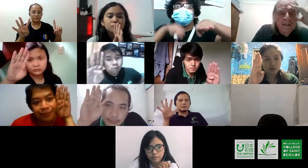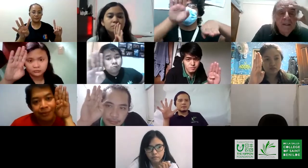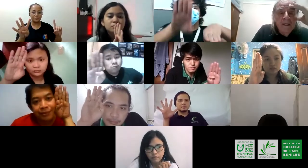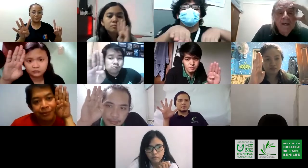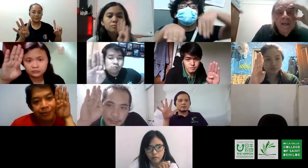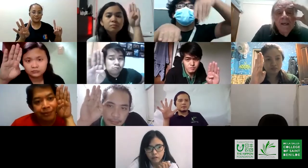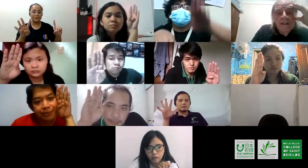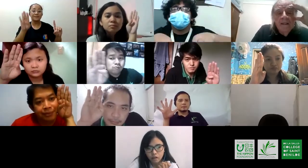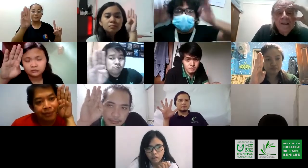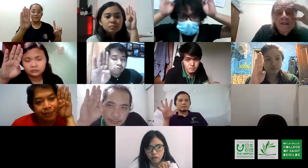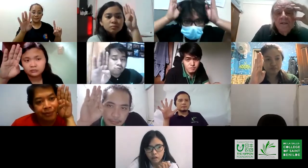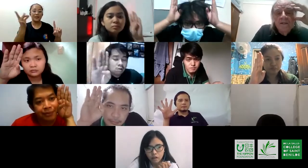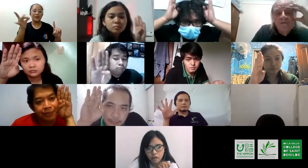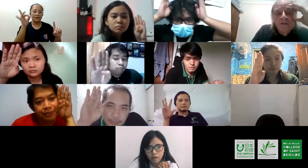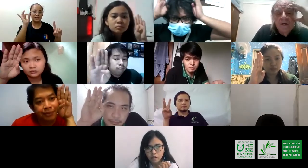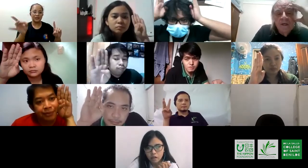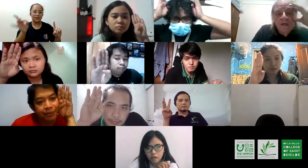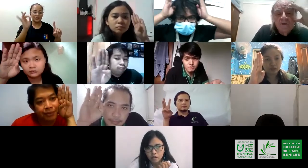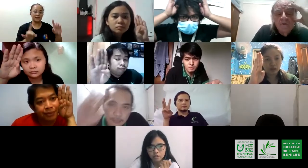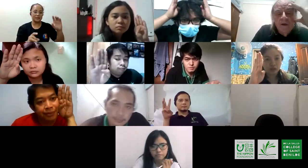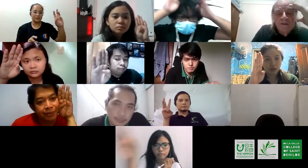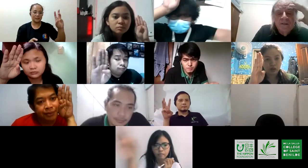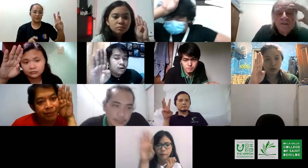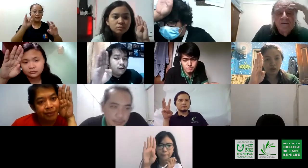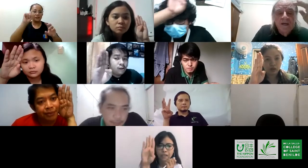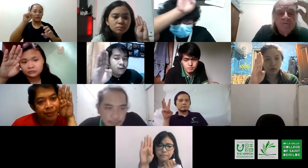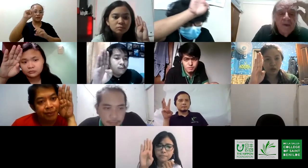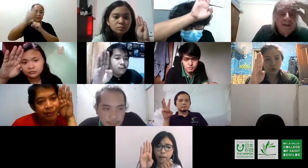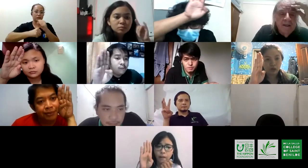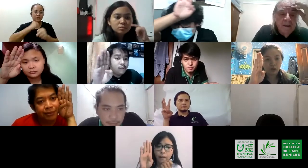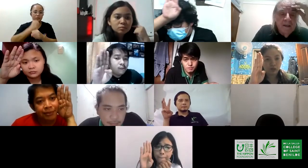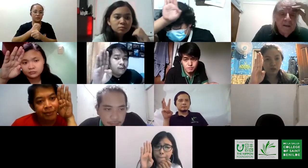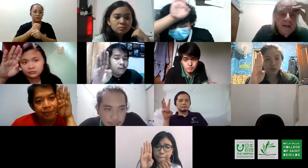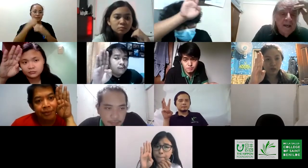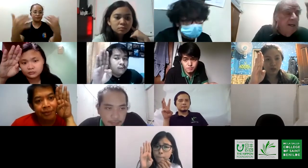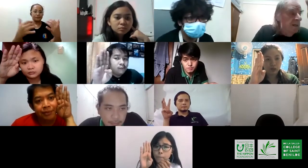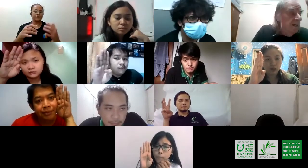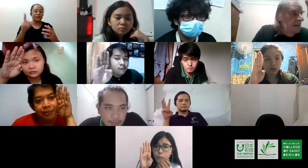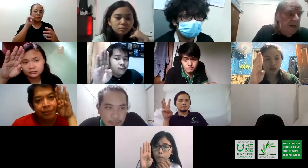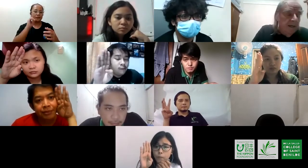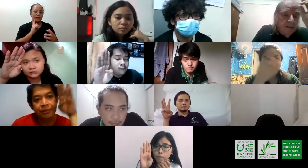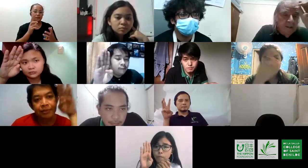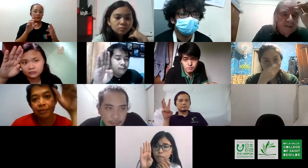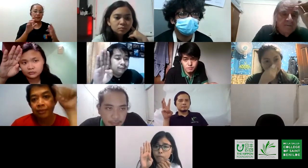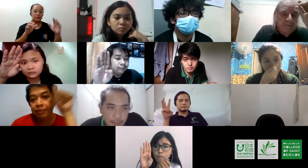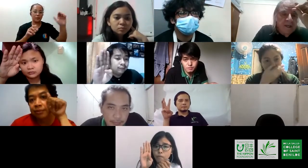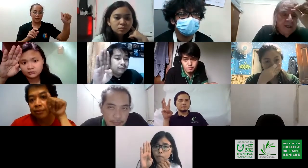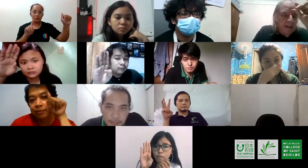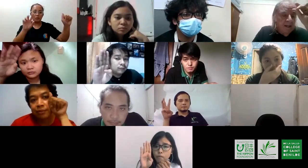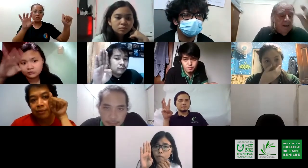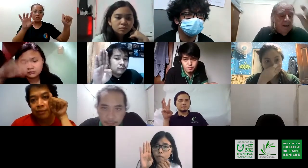1880. Six, the First International Congress of the Deaf met in the year A, 1878,